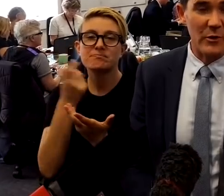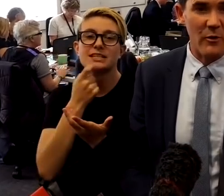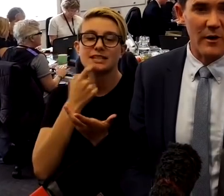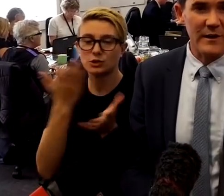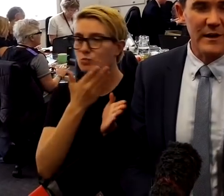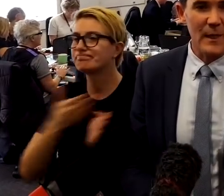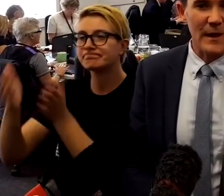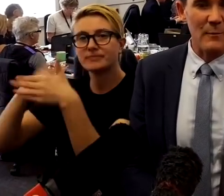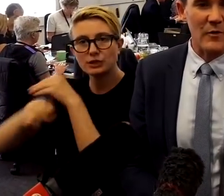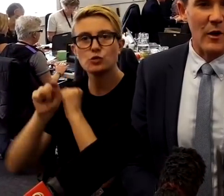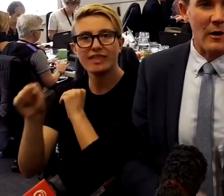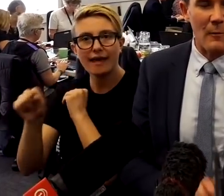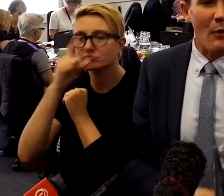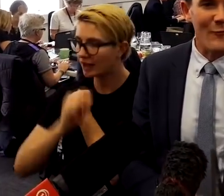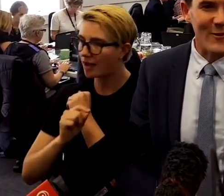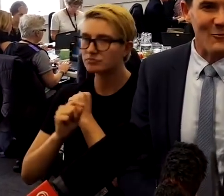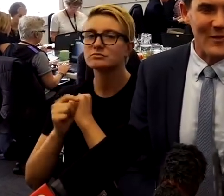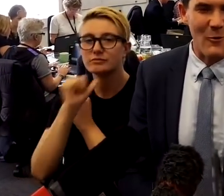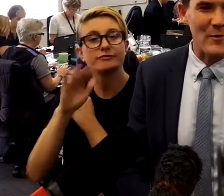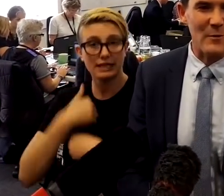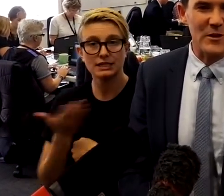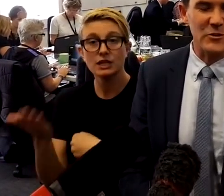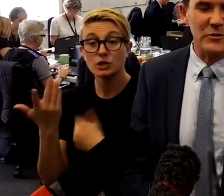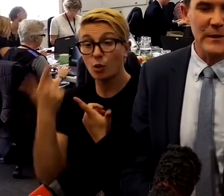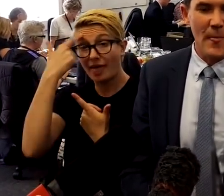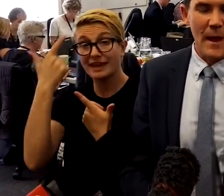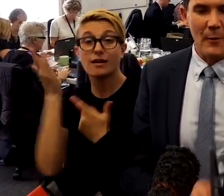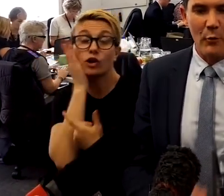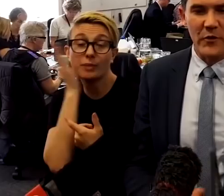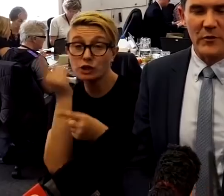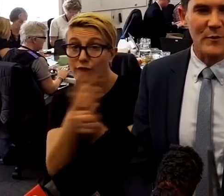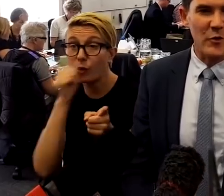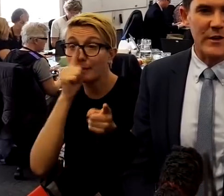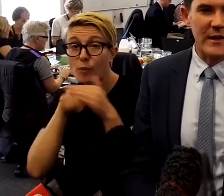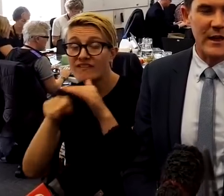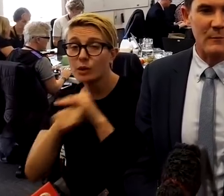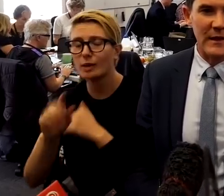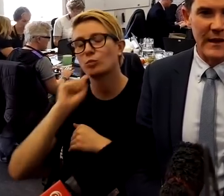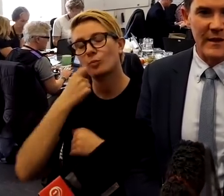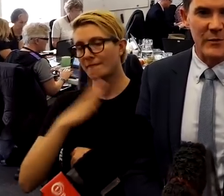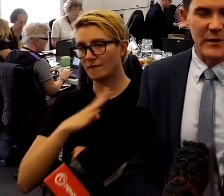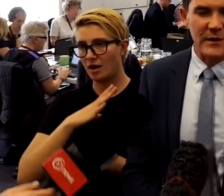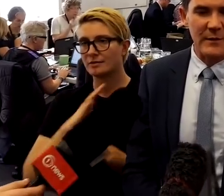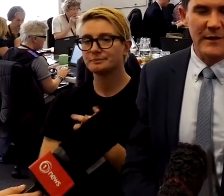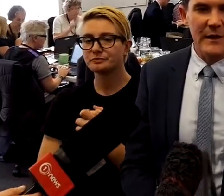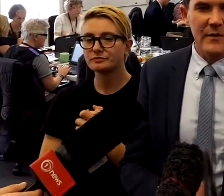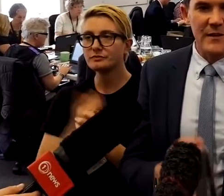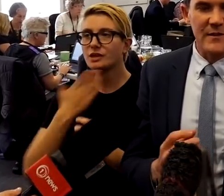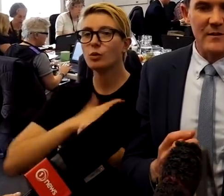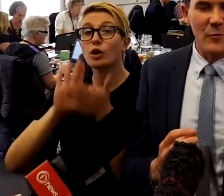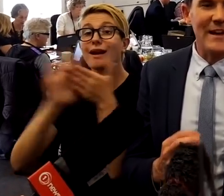should it be required. So I'm confident that won't become an issue. Also, I just want to be very clear as well. I